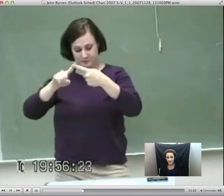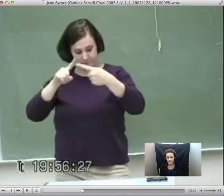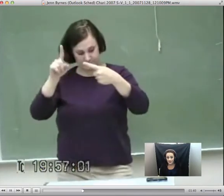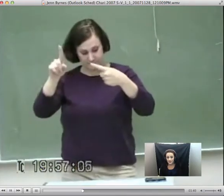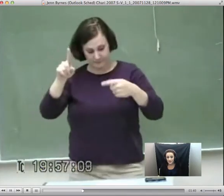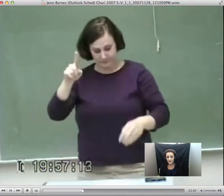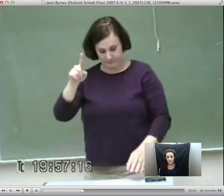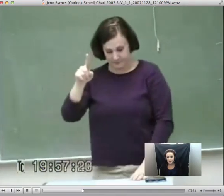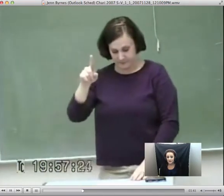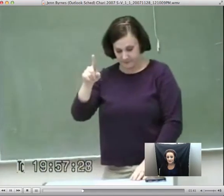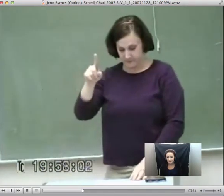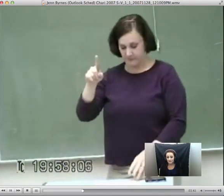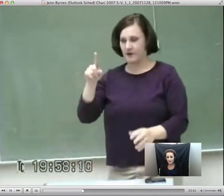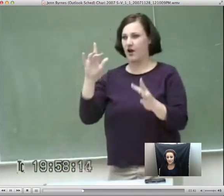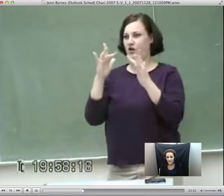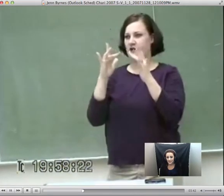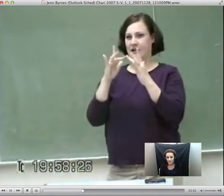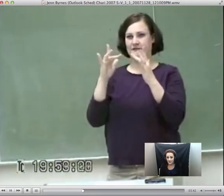So the first category